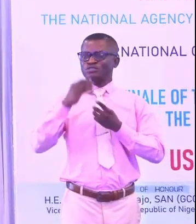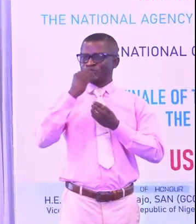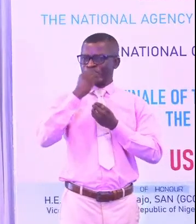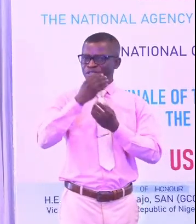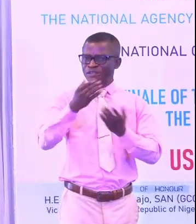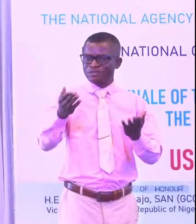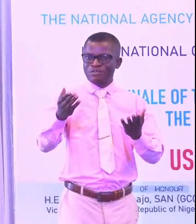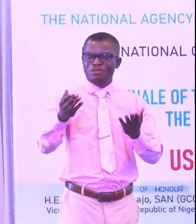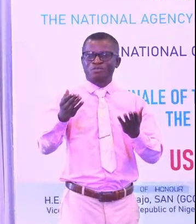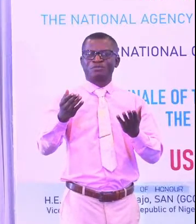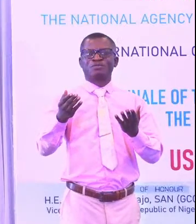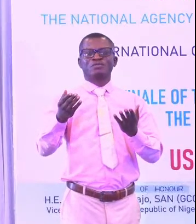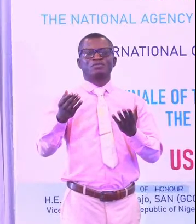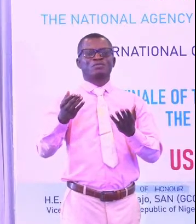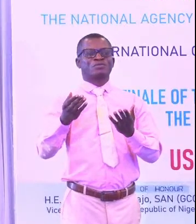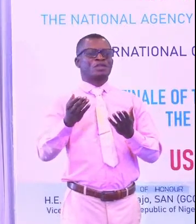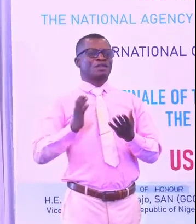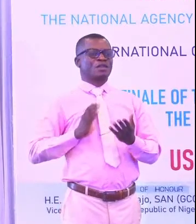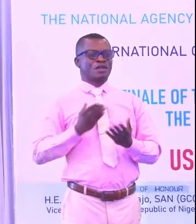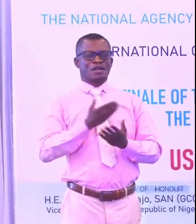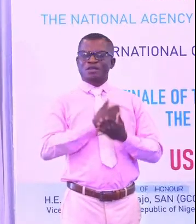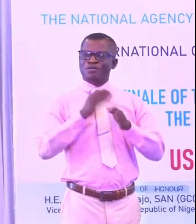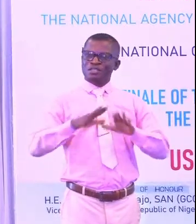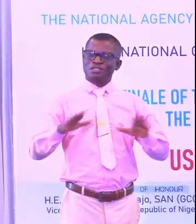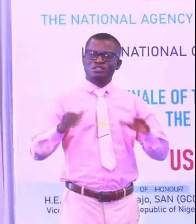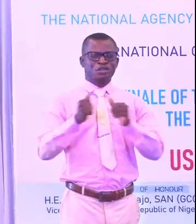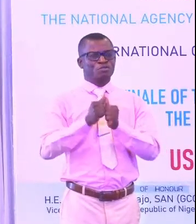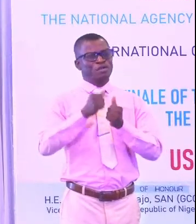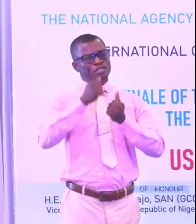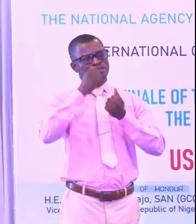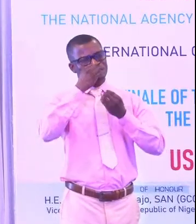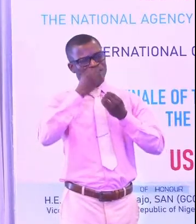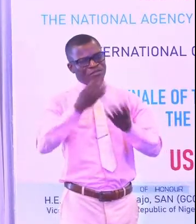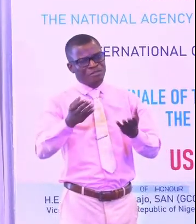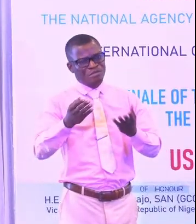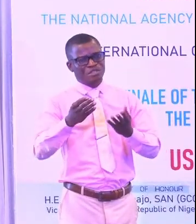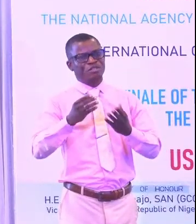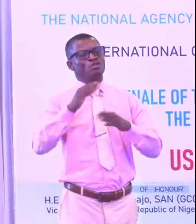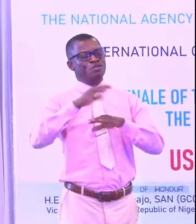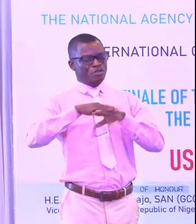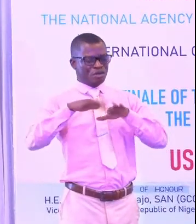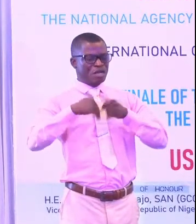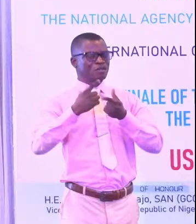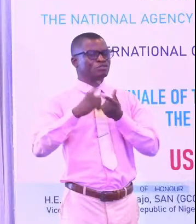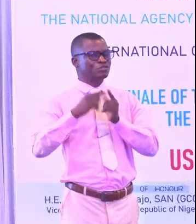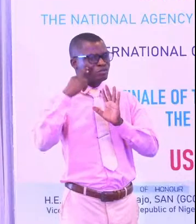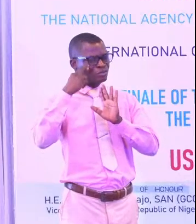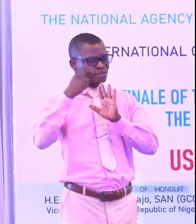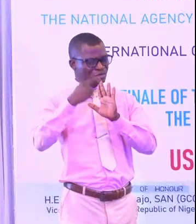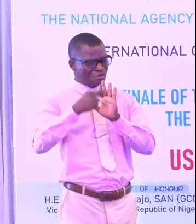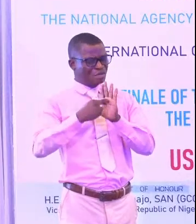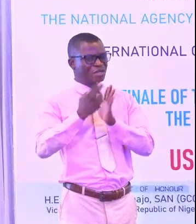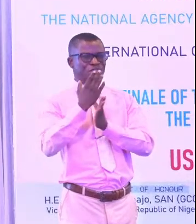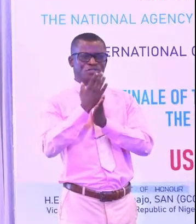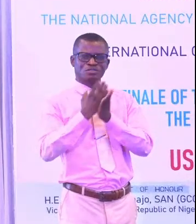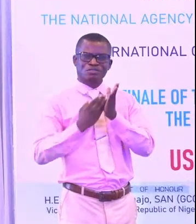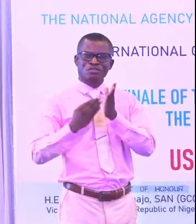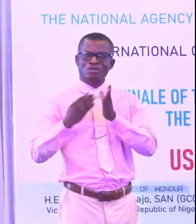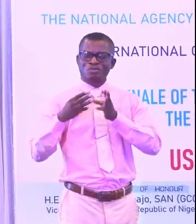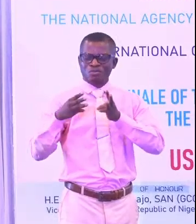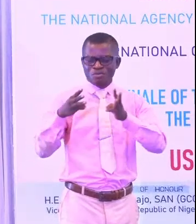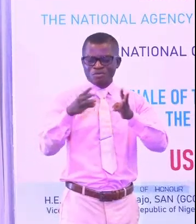and arm our children with information on how to recognize forms of human